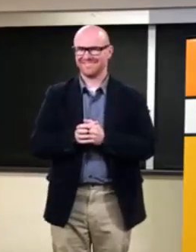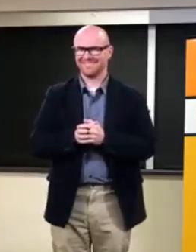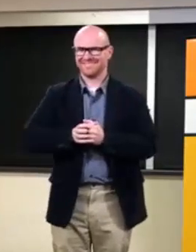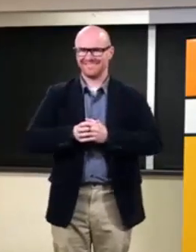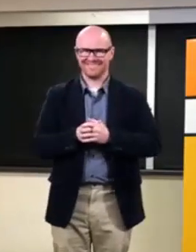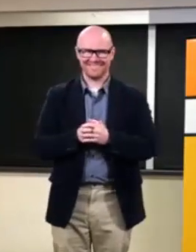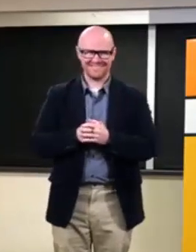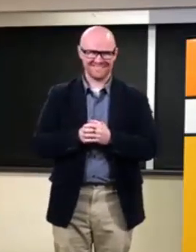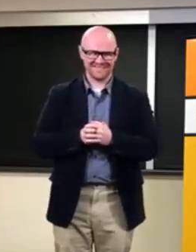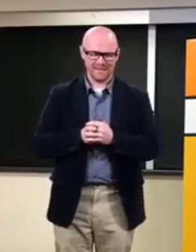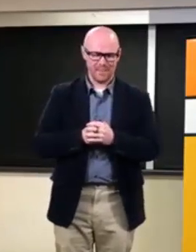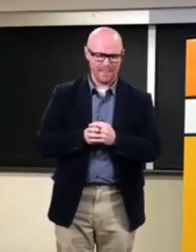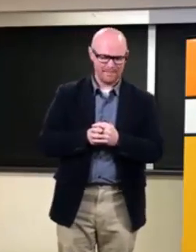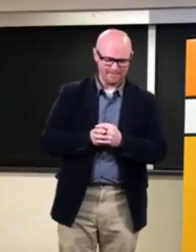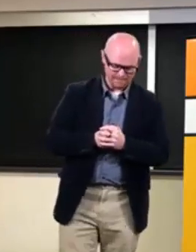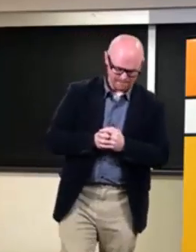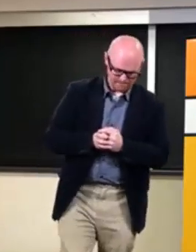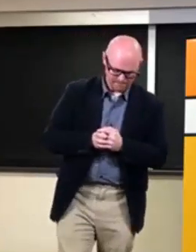question. Sure.